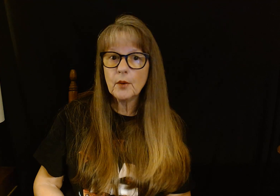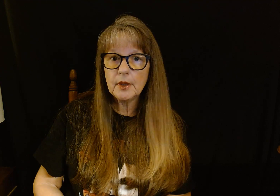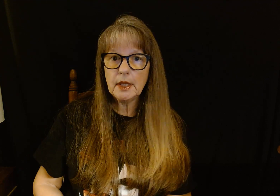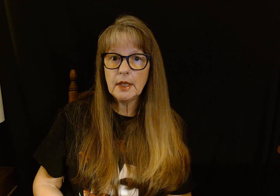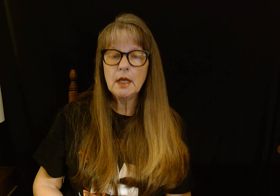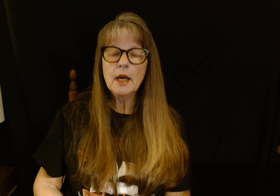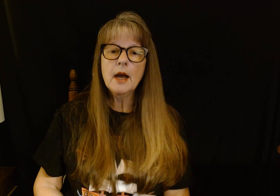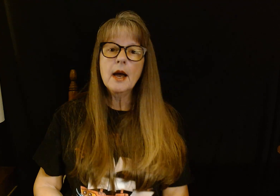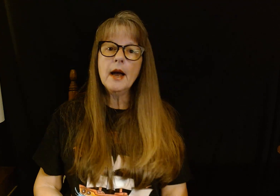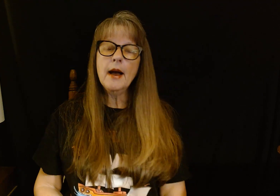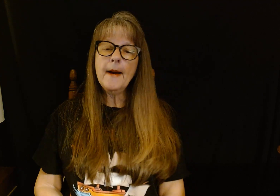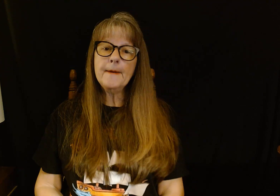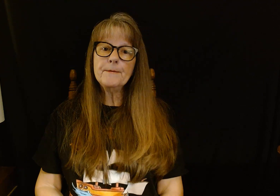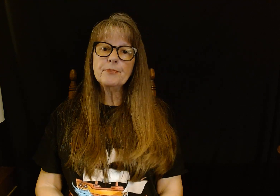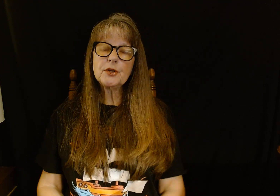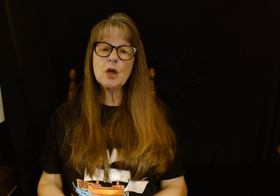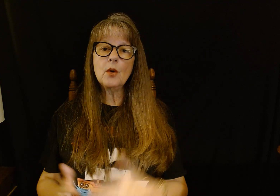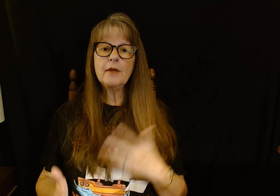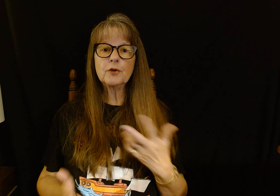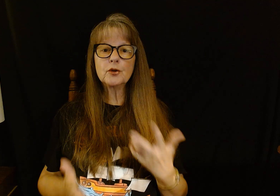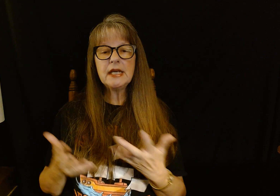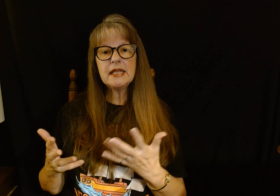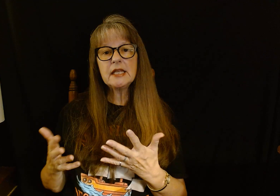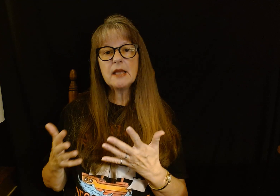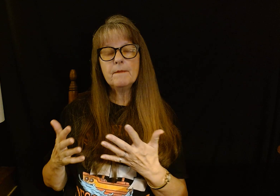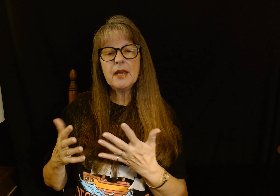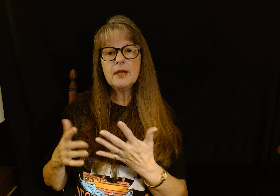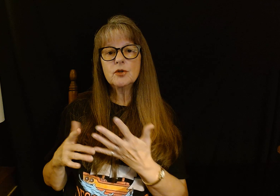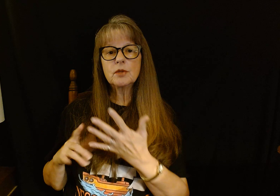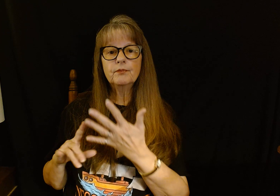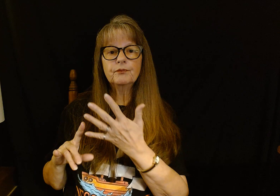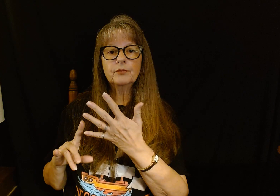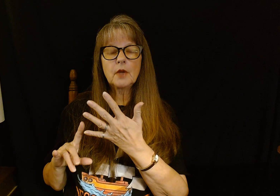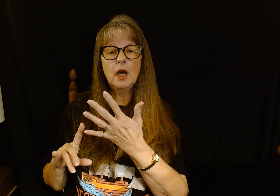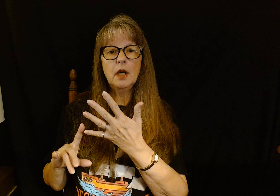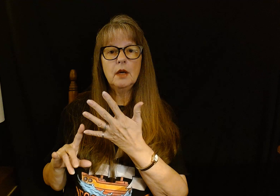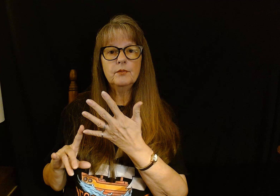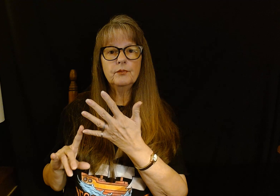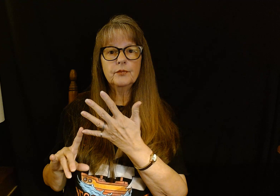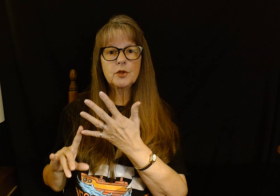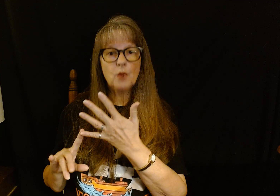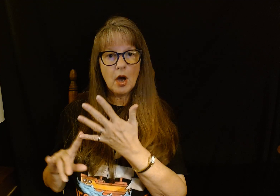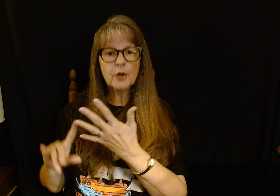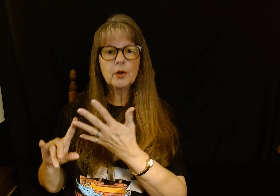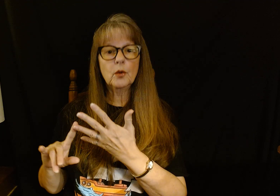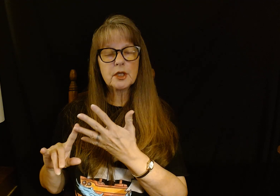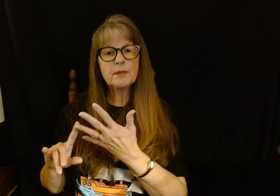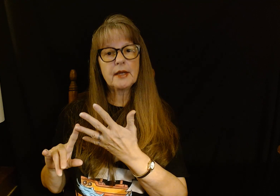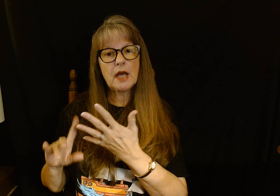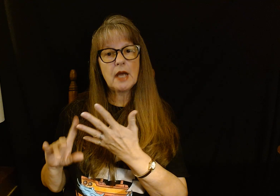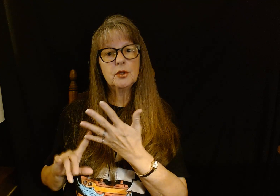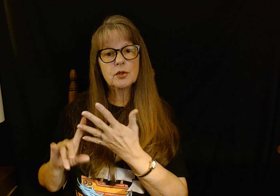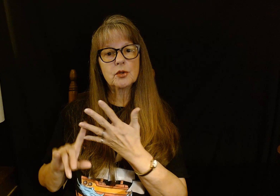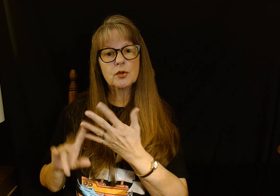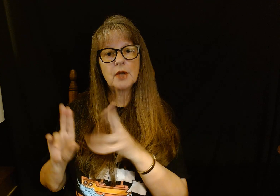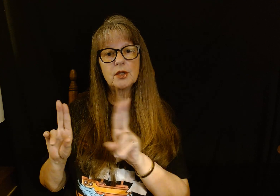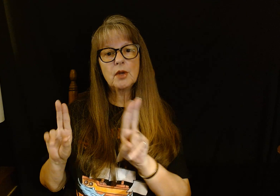frequently. So if there's anything that means to honor or respect, I would use those two signs. So even